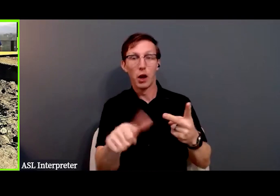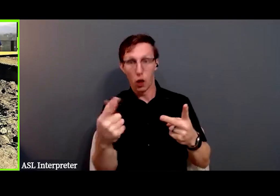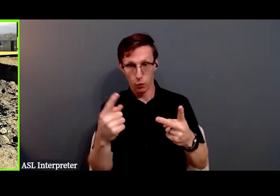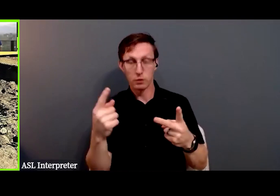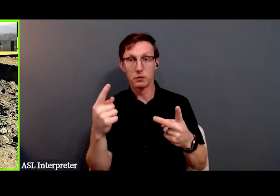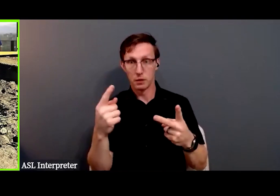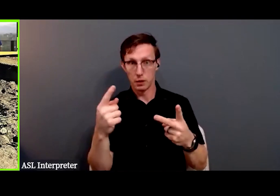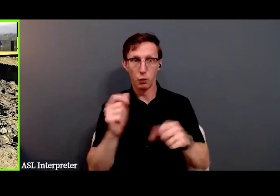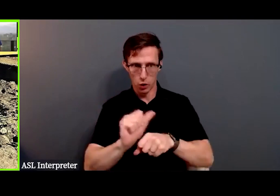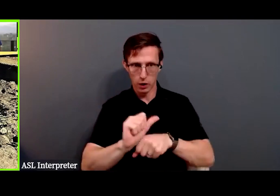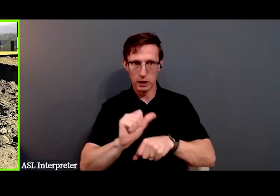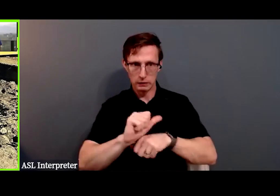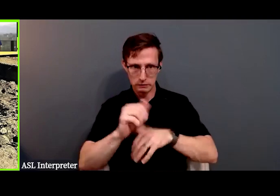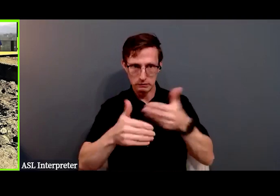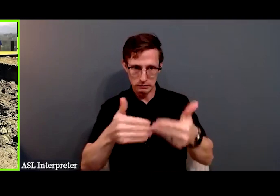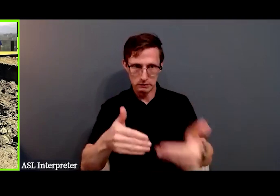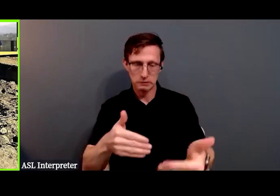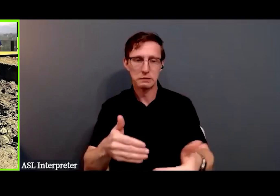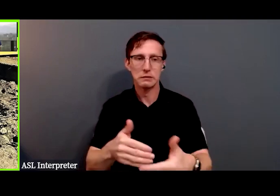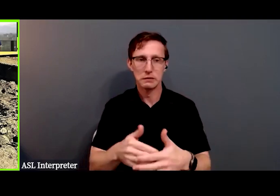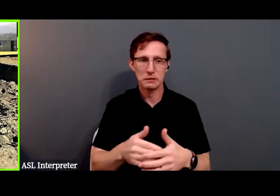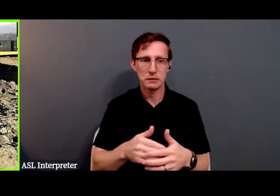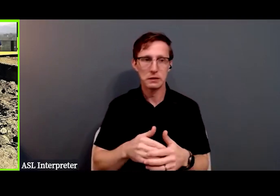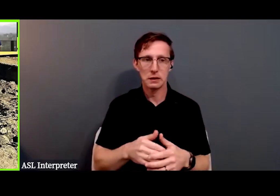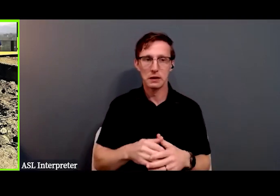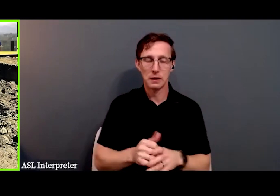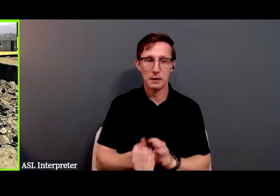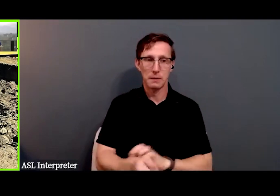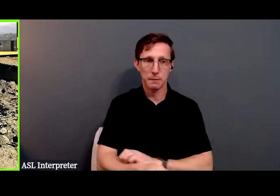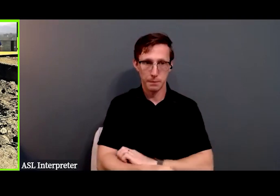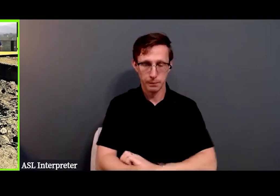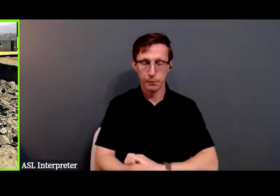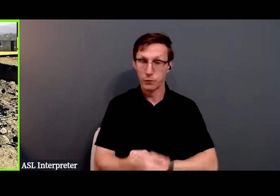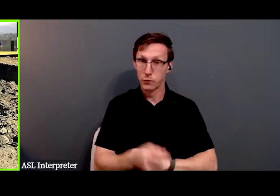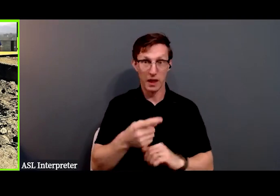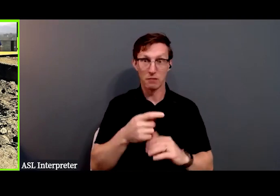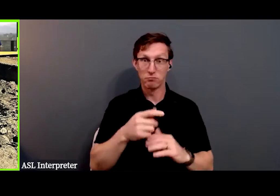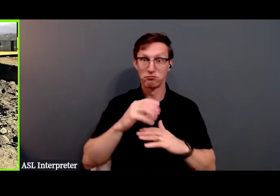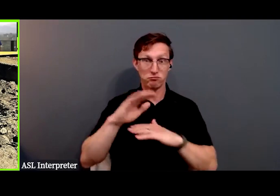the progress on that bypass line overnight.